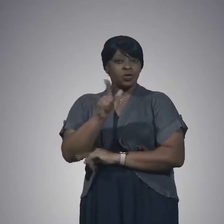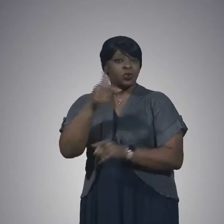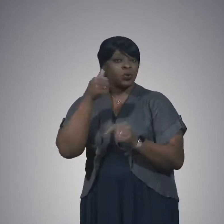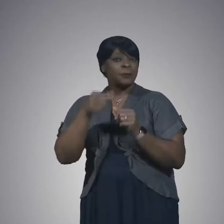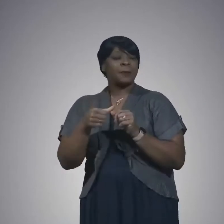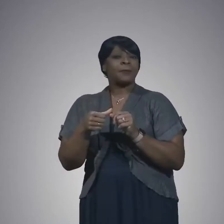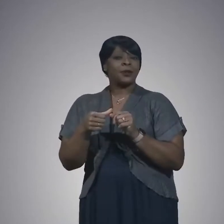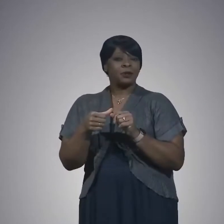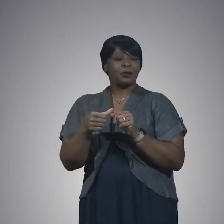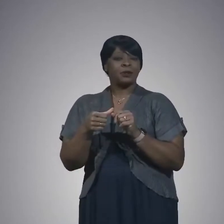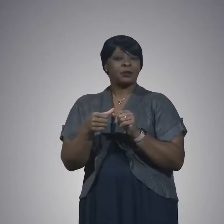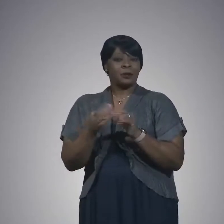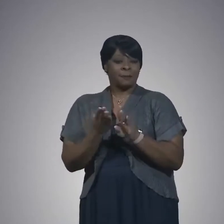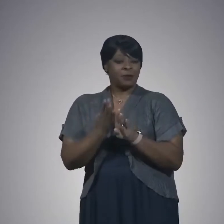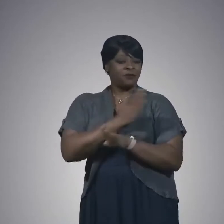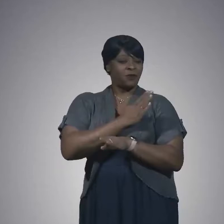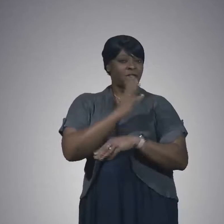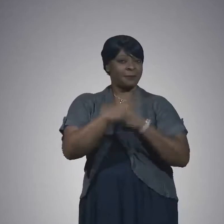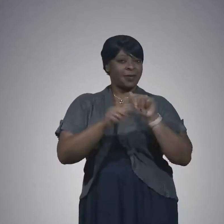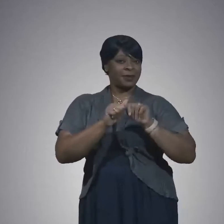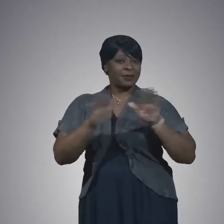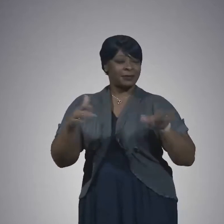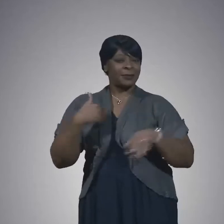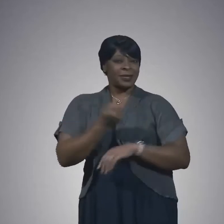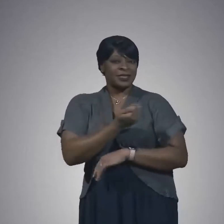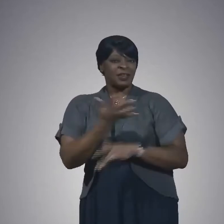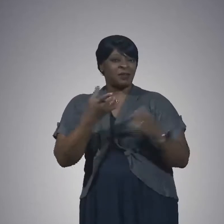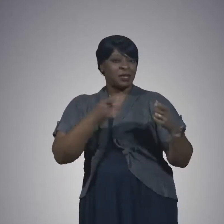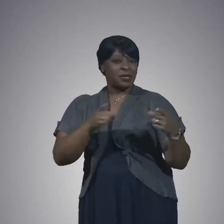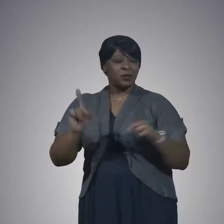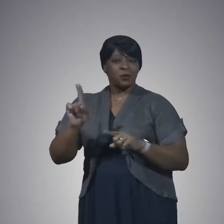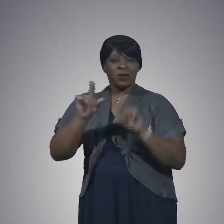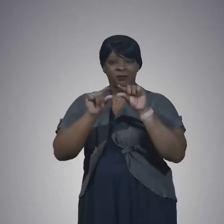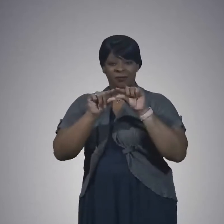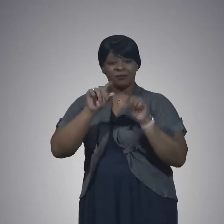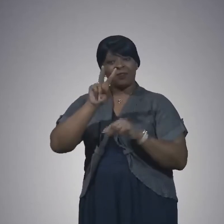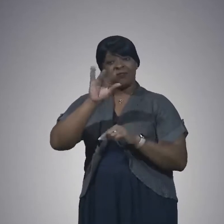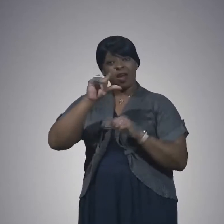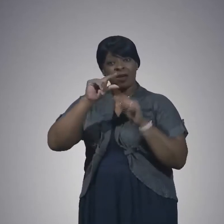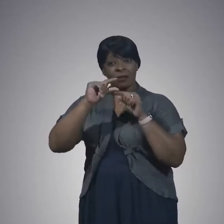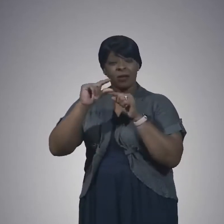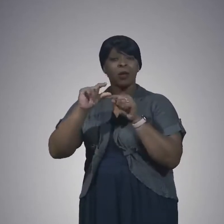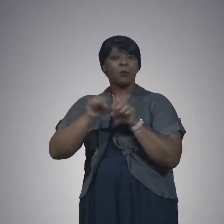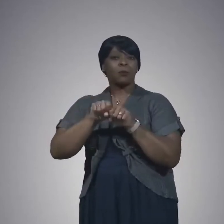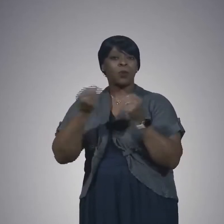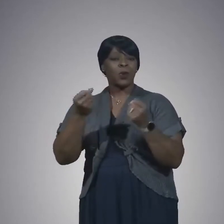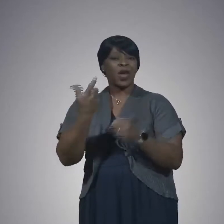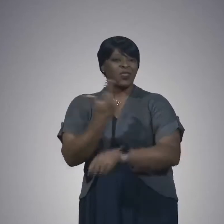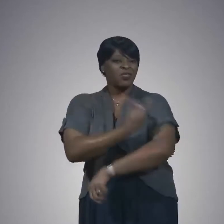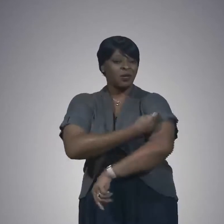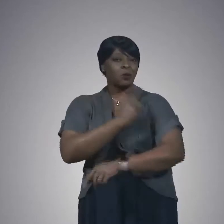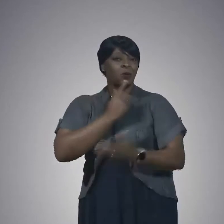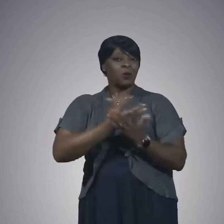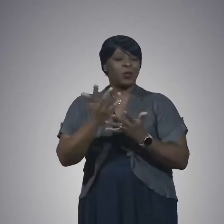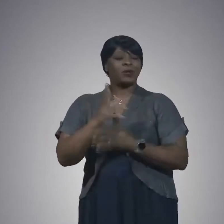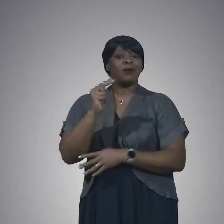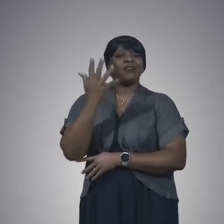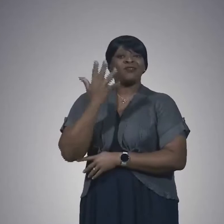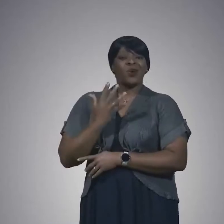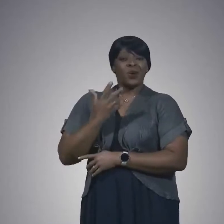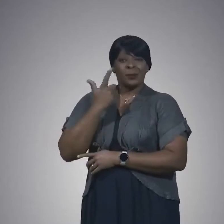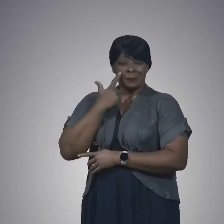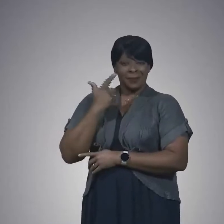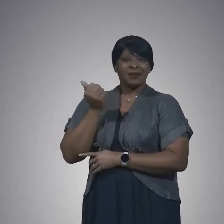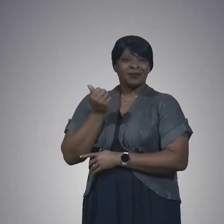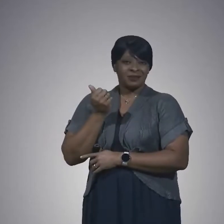recall early in the pandemic, we had several instances where vials were broken and doses were wasted. Well, unfortunately,